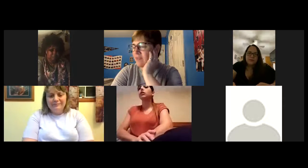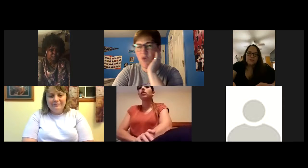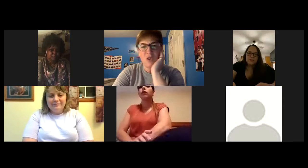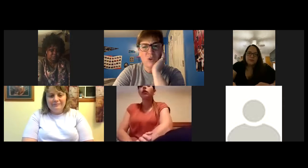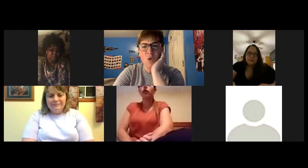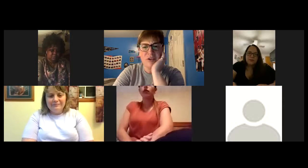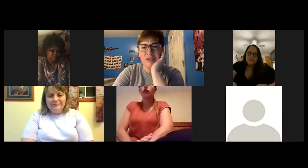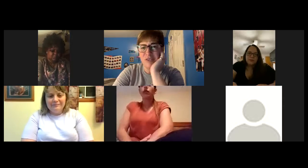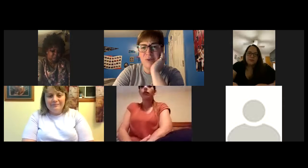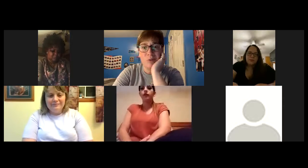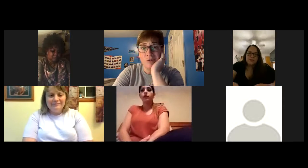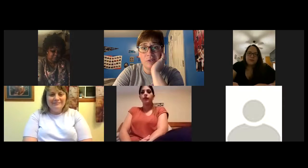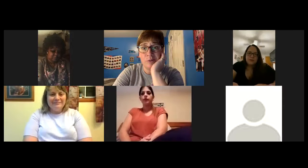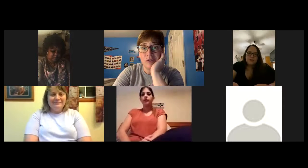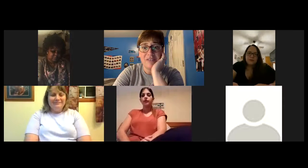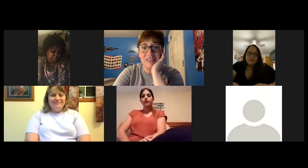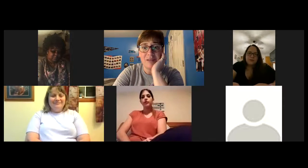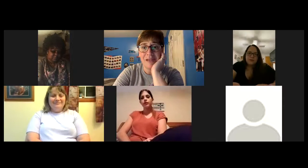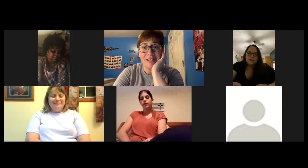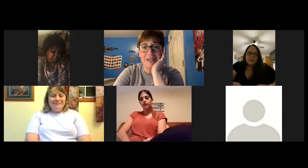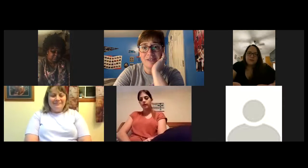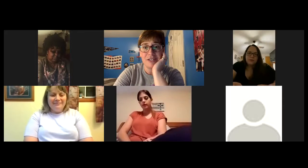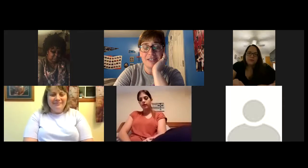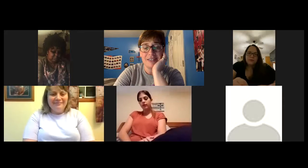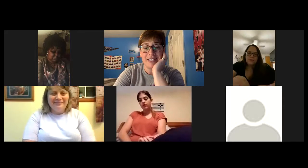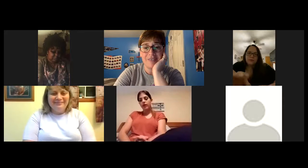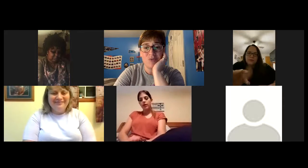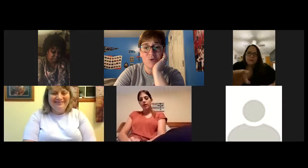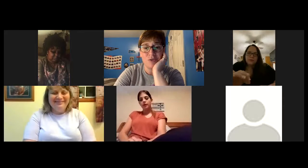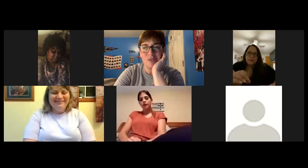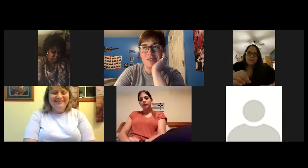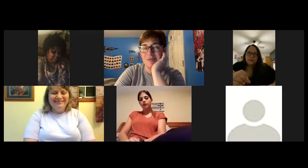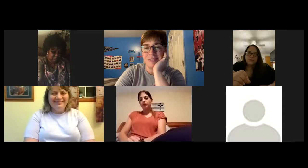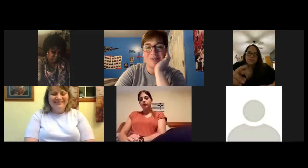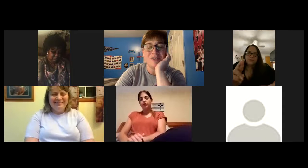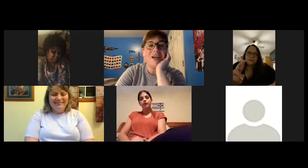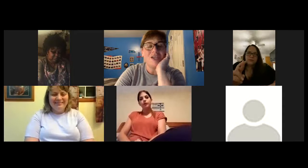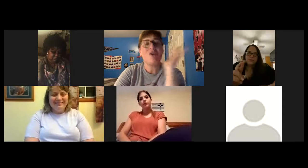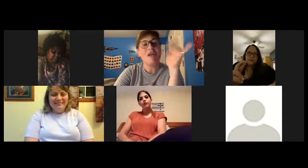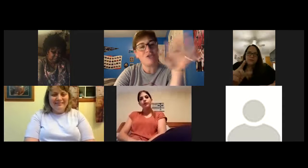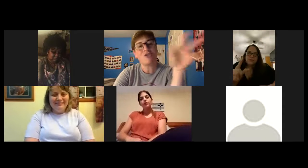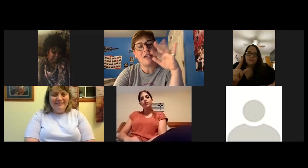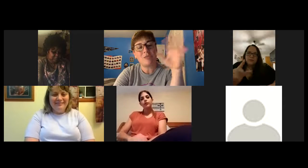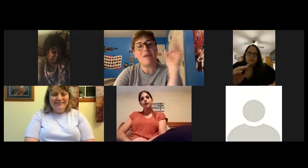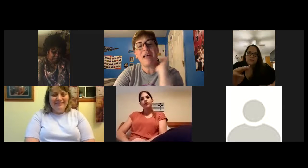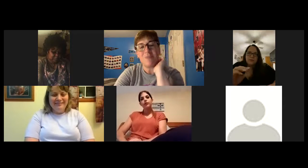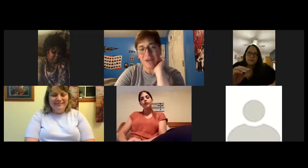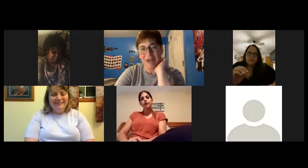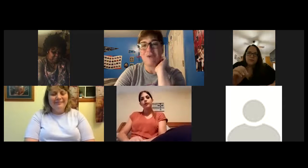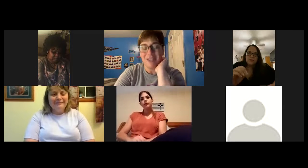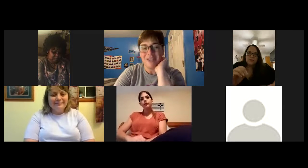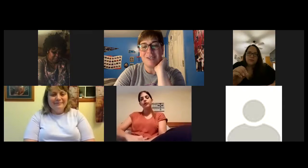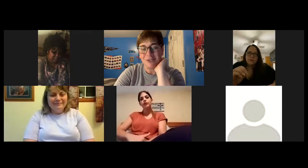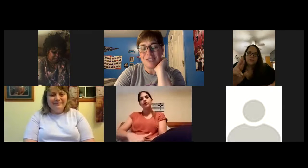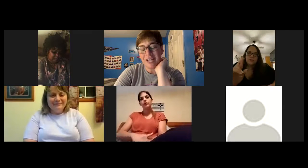like forlorn, and you're going, what in the world? I feel like I'm back in English class again, forlorn or whatever, and just try to spell that one